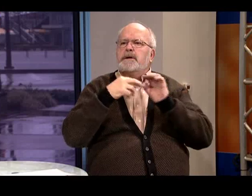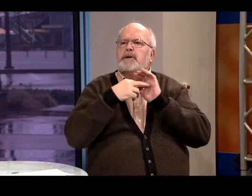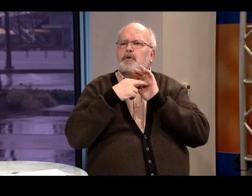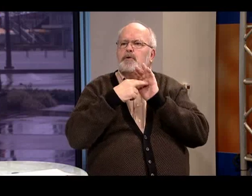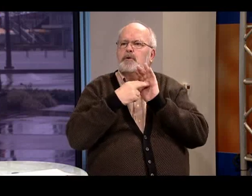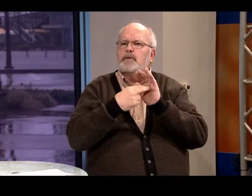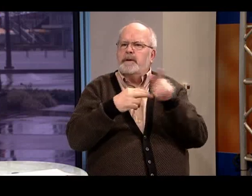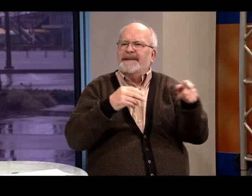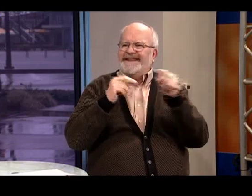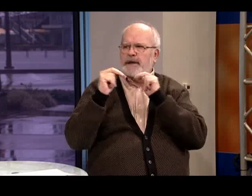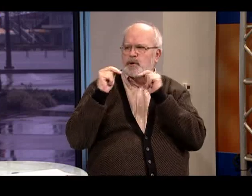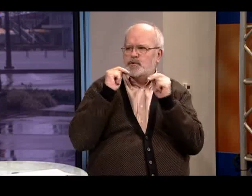Who else?